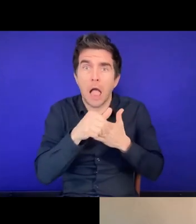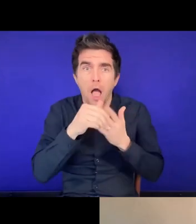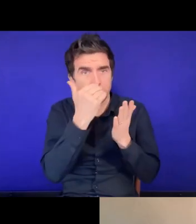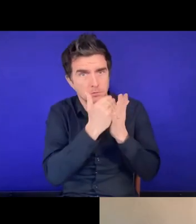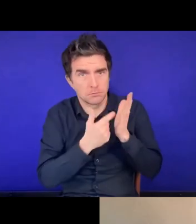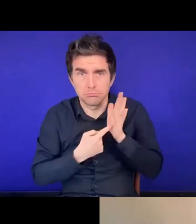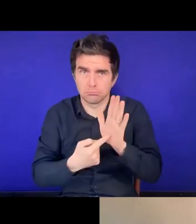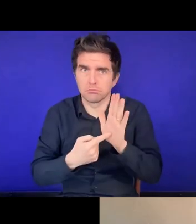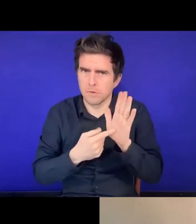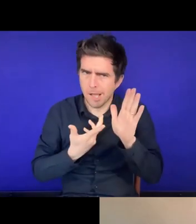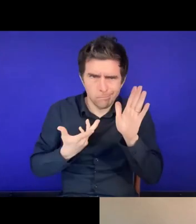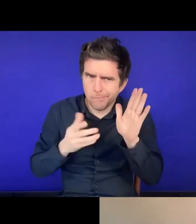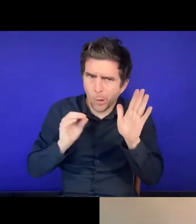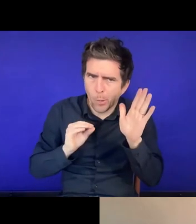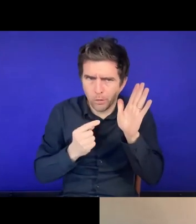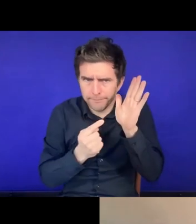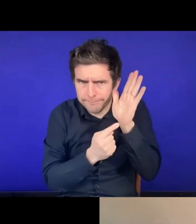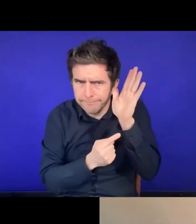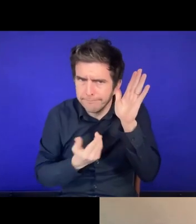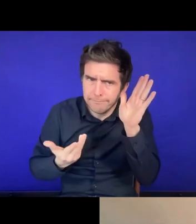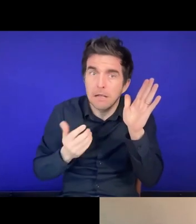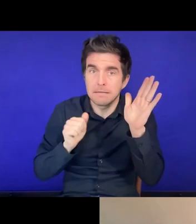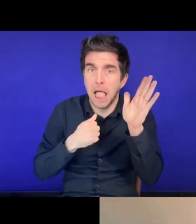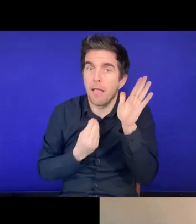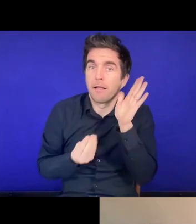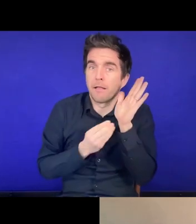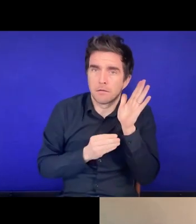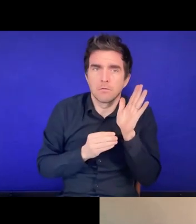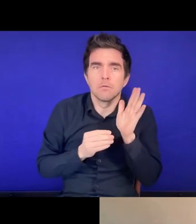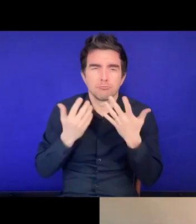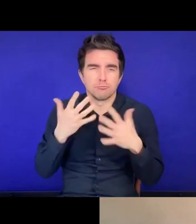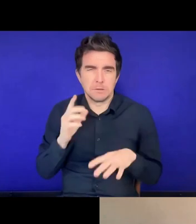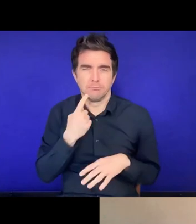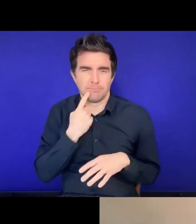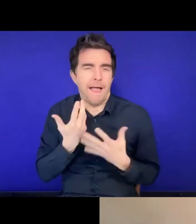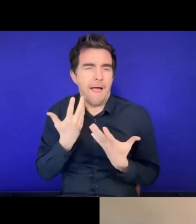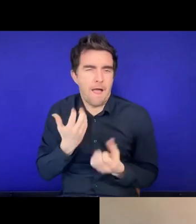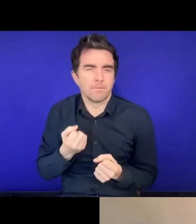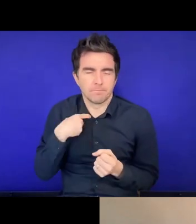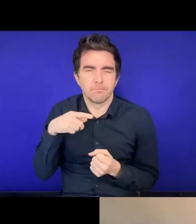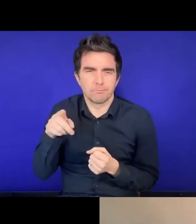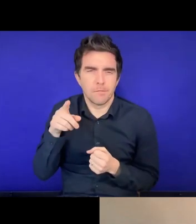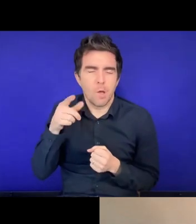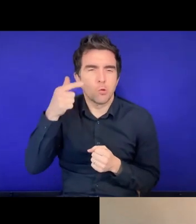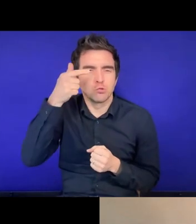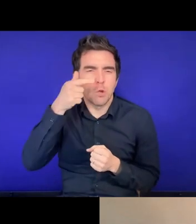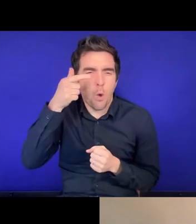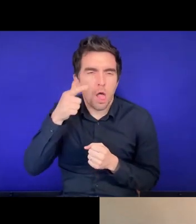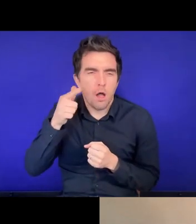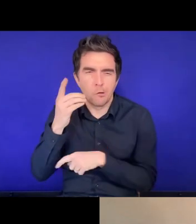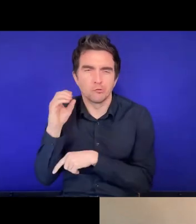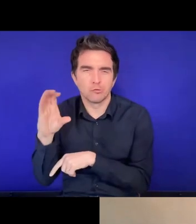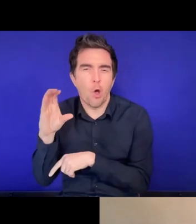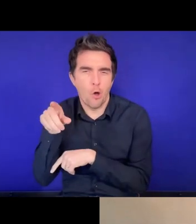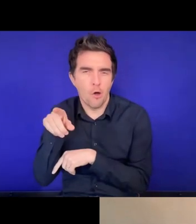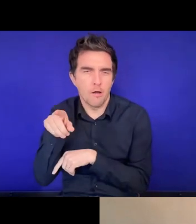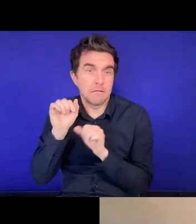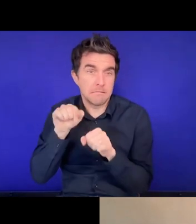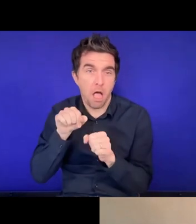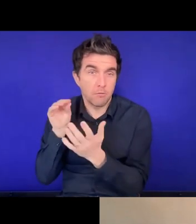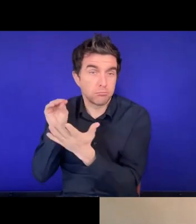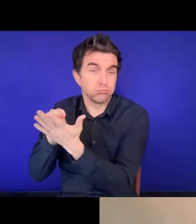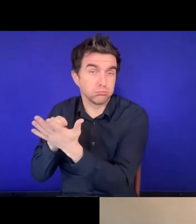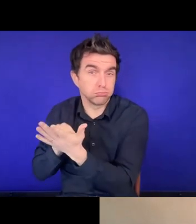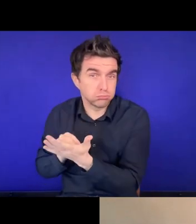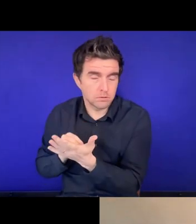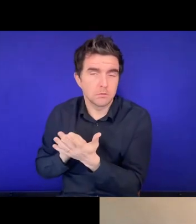I see is about data extractivism and how we can mitigate the risk of data extractivism and